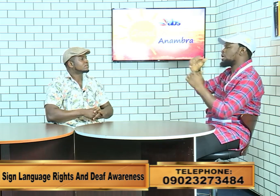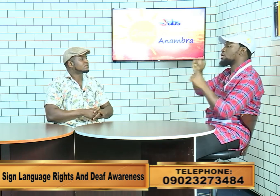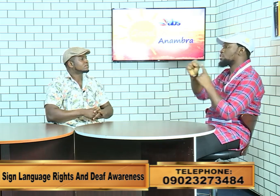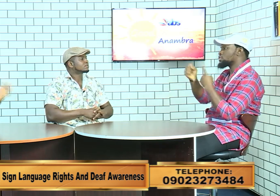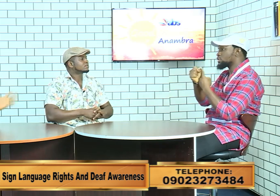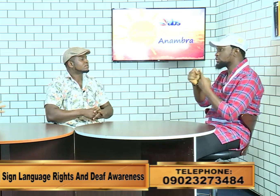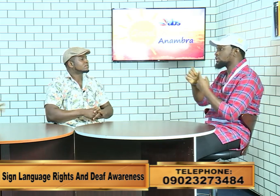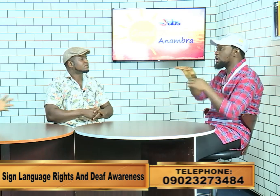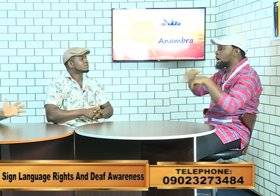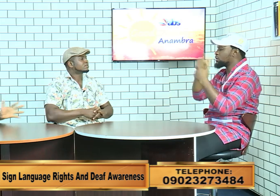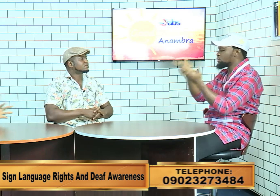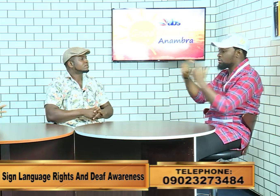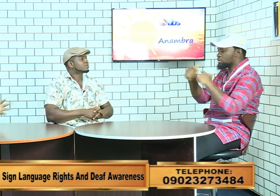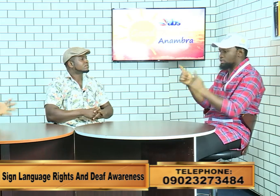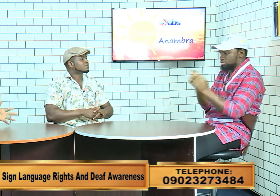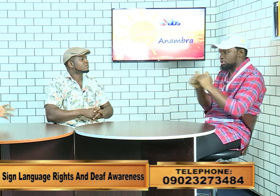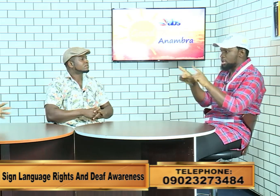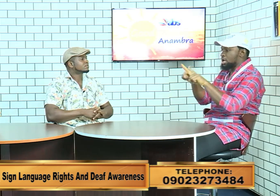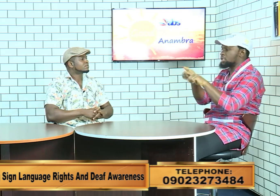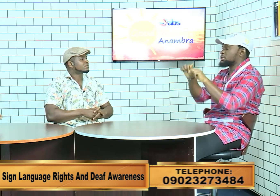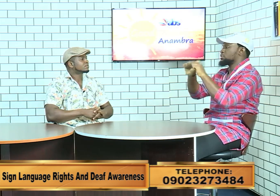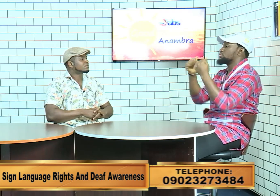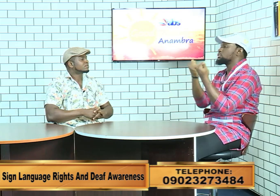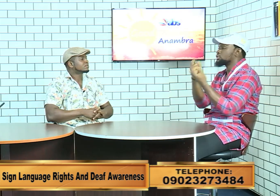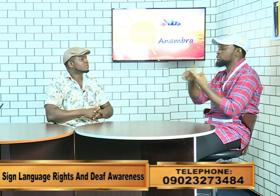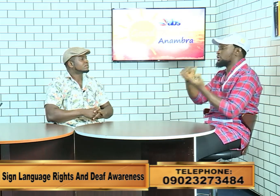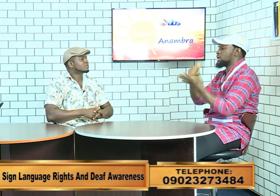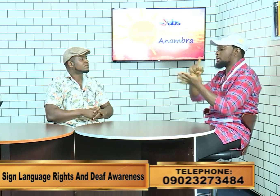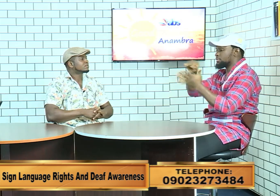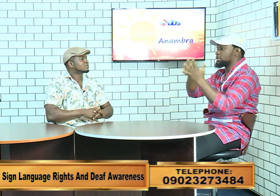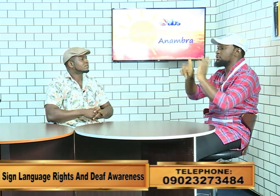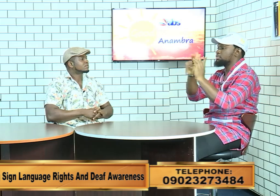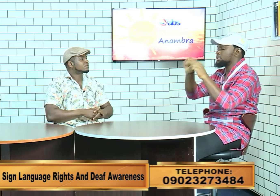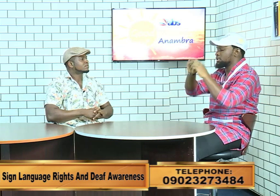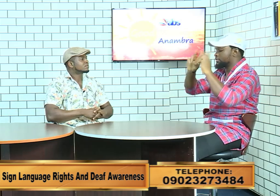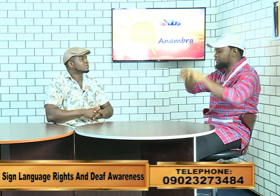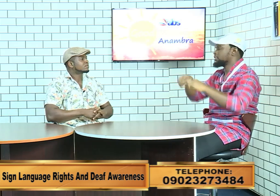that. So how do you come together as an association to help these people?